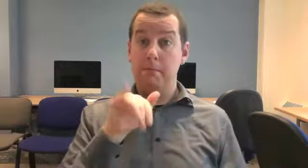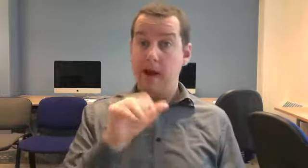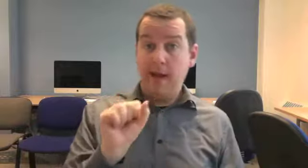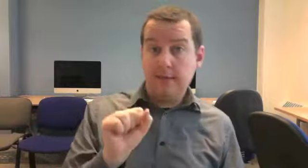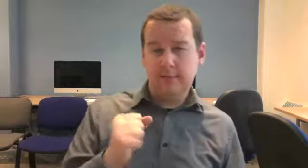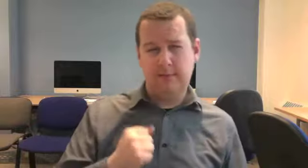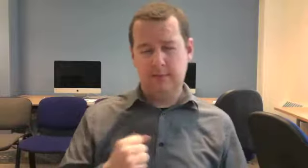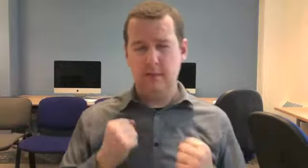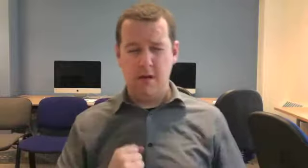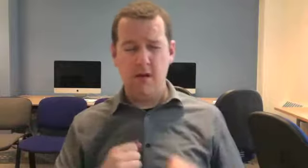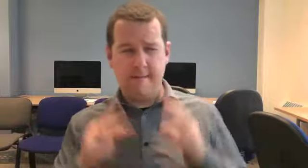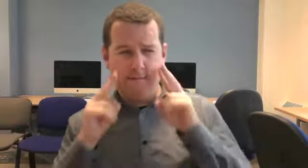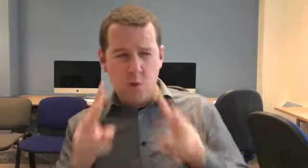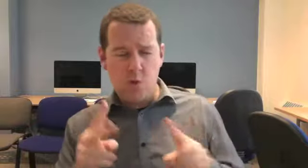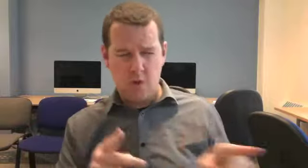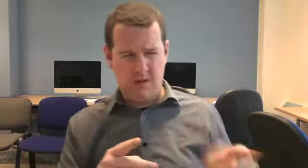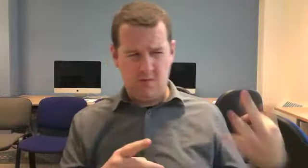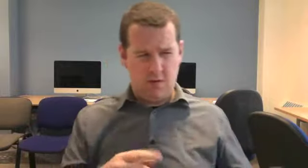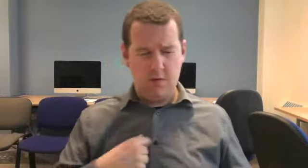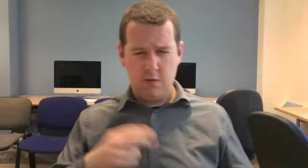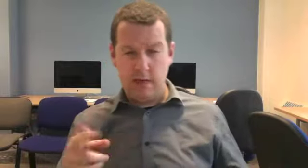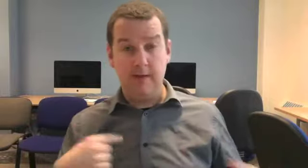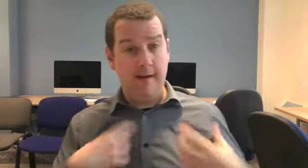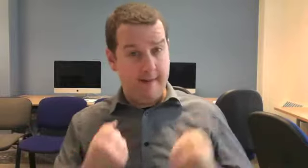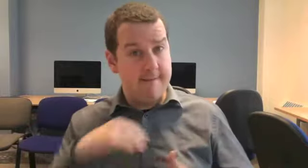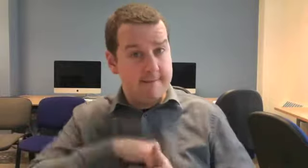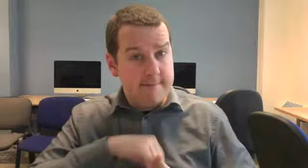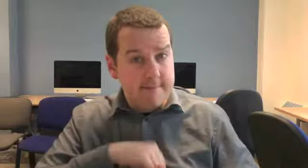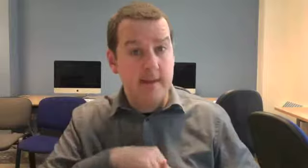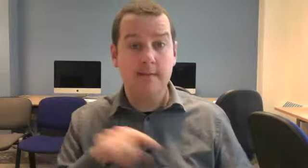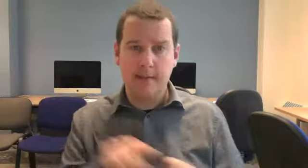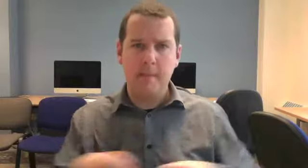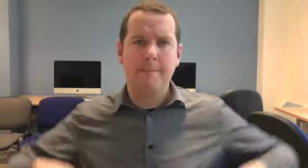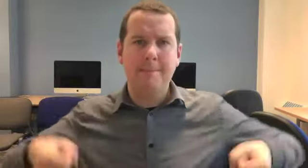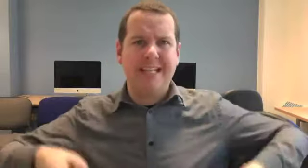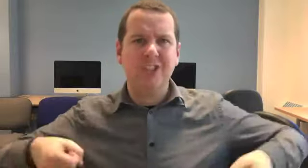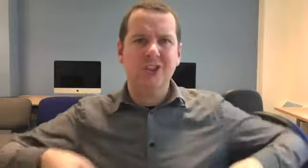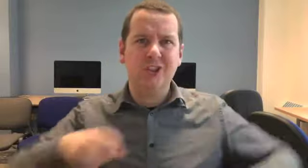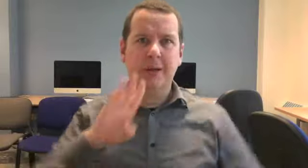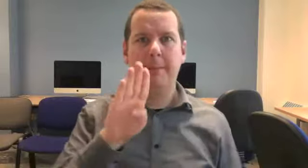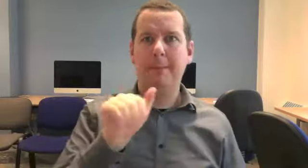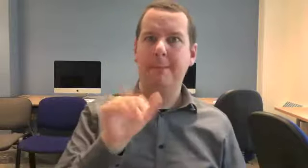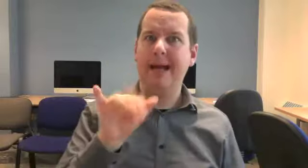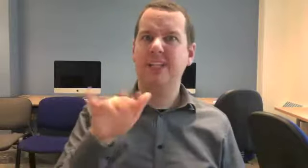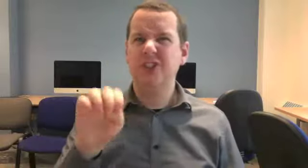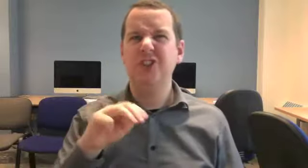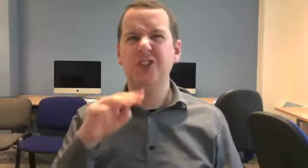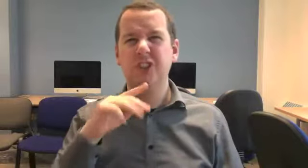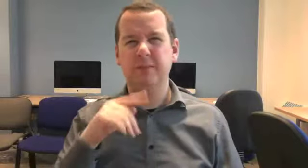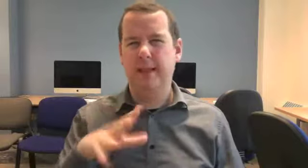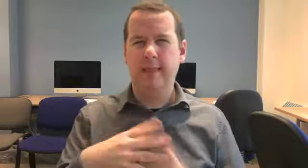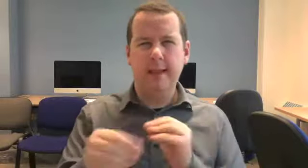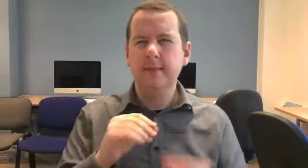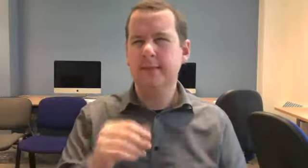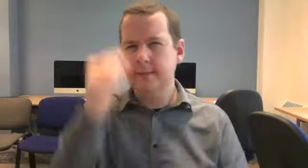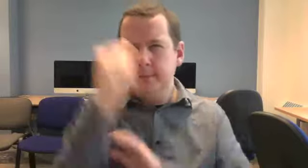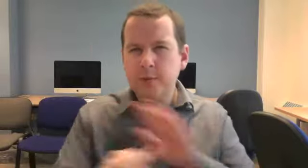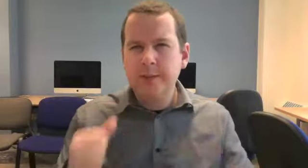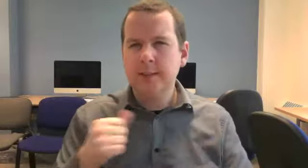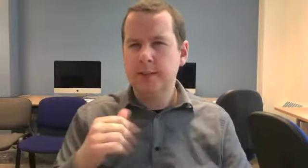is. Because obviously I'm going to have biases, I'm going to have baggage, but the things that I have